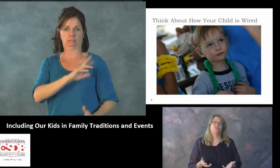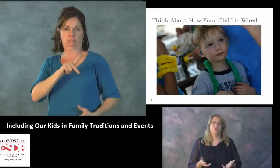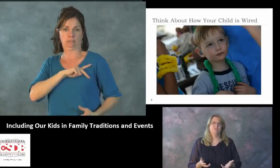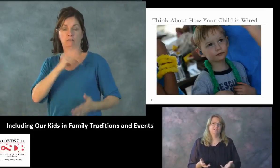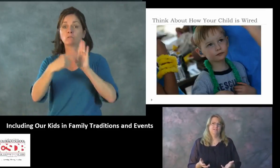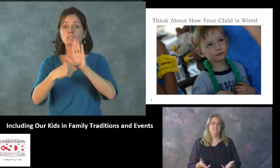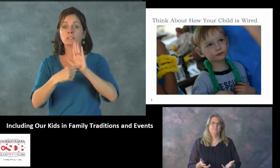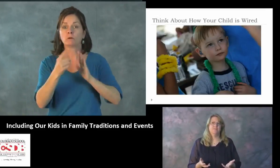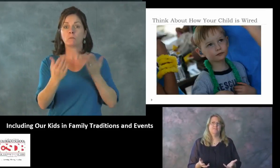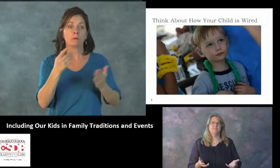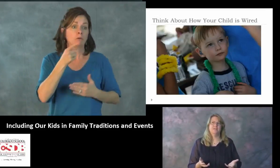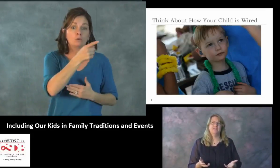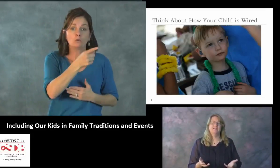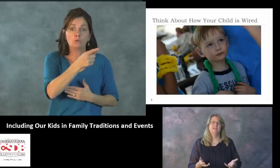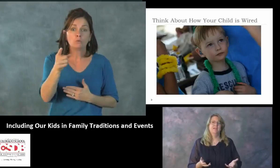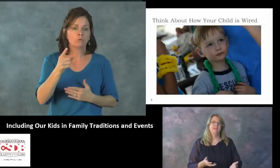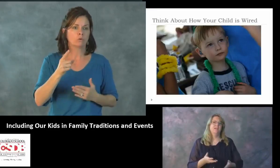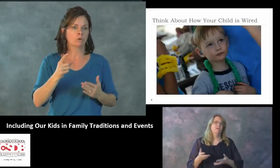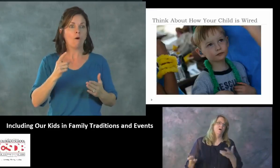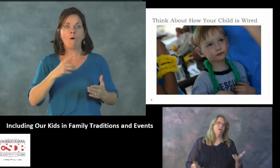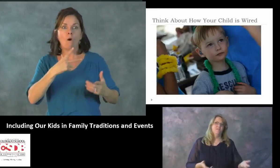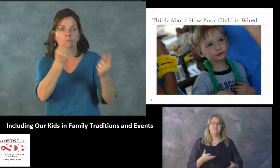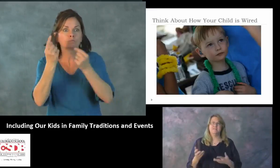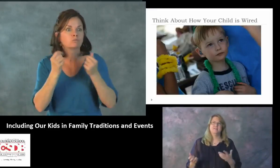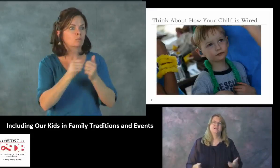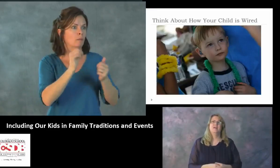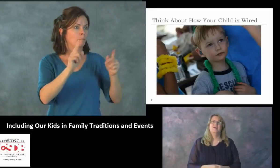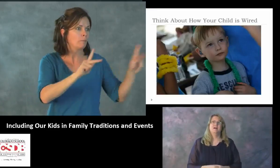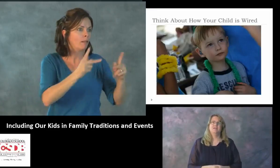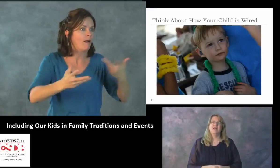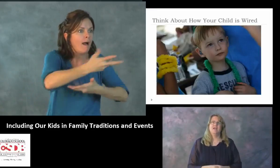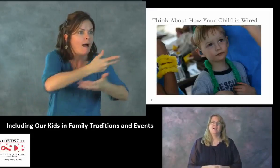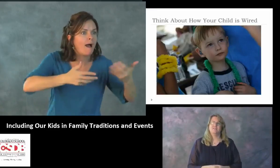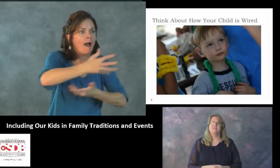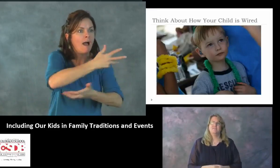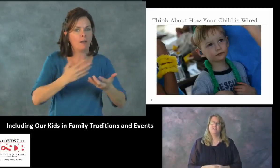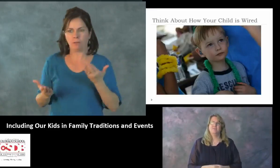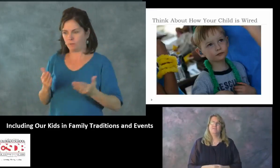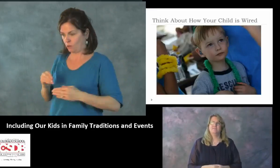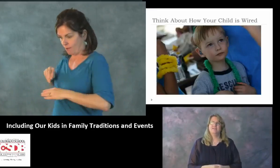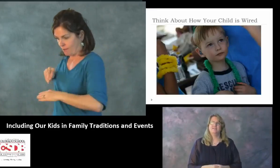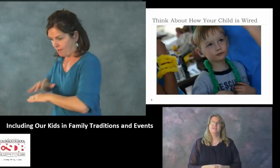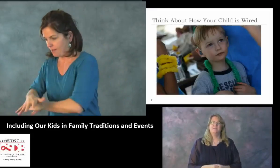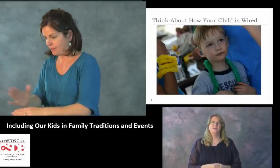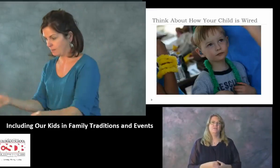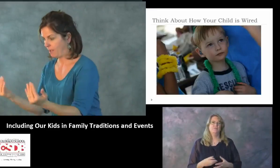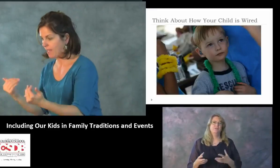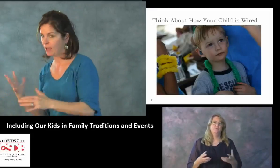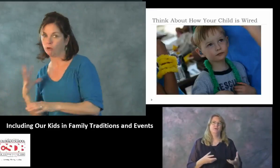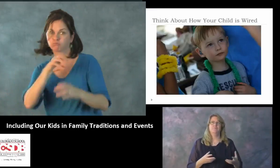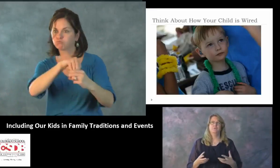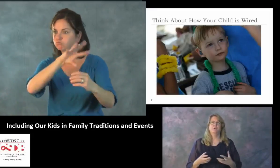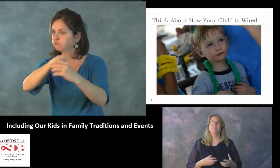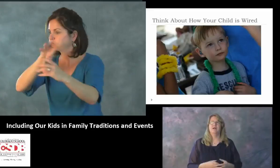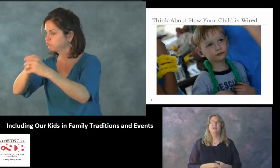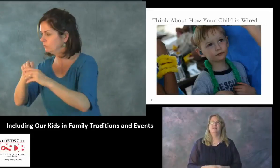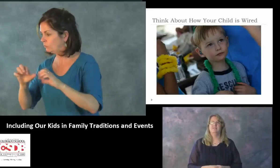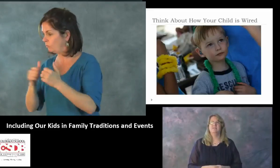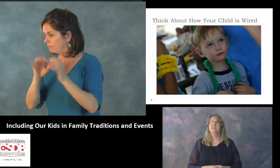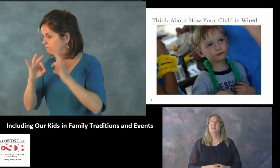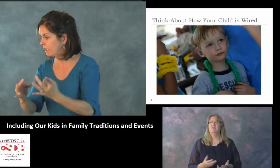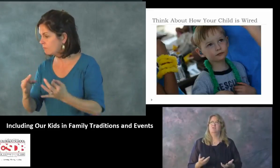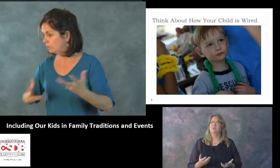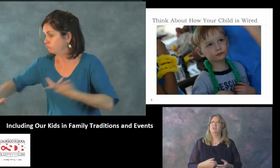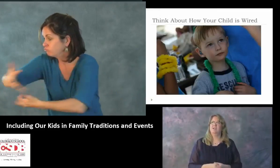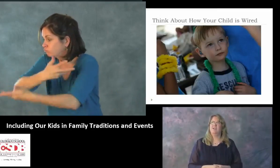too strongly to participate in all this chaos of family events when they really want more of a